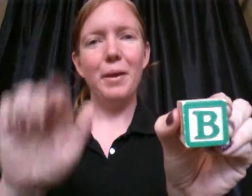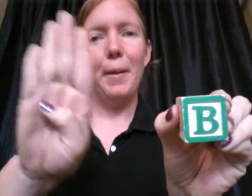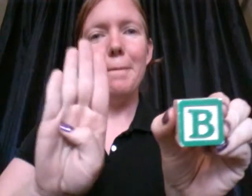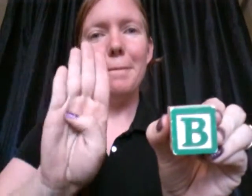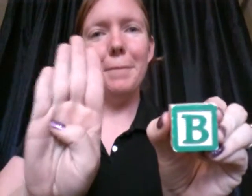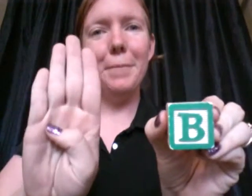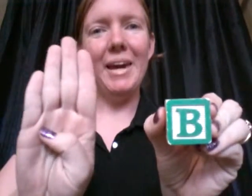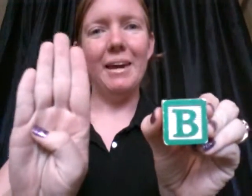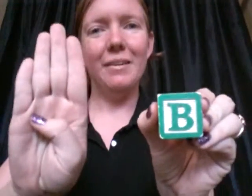B